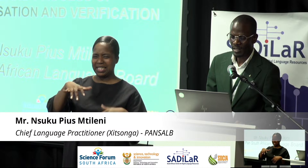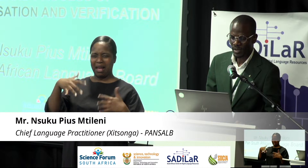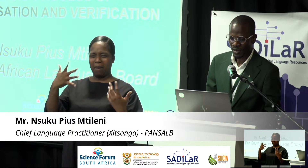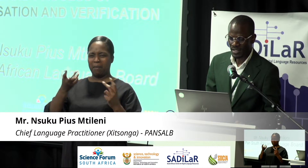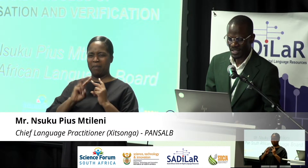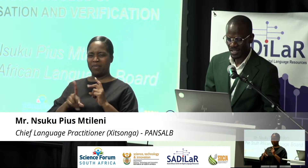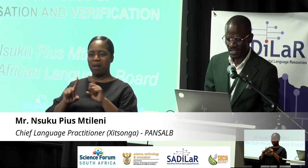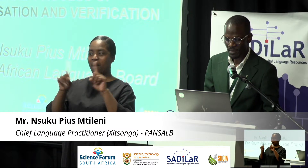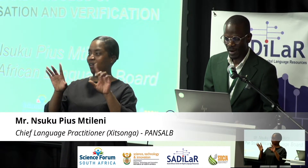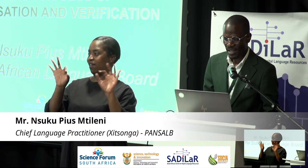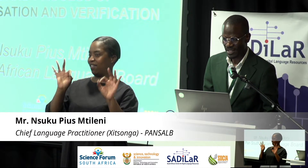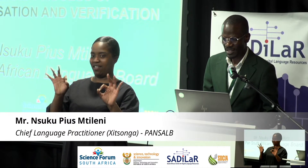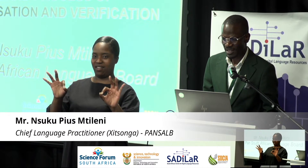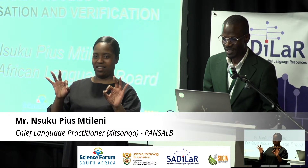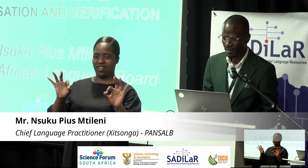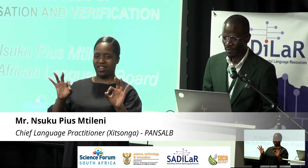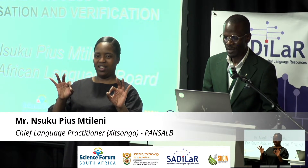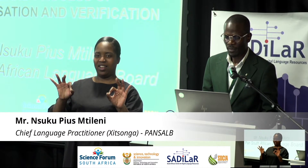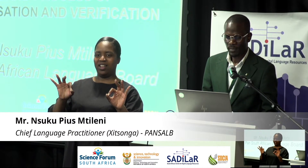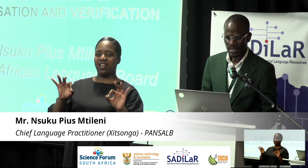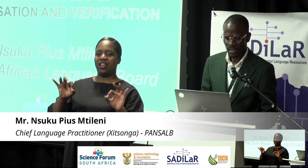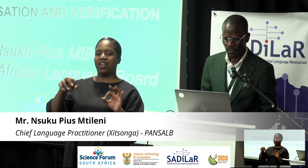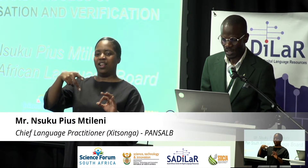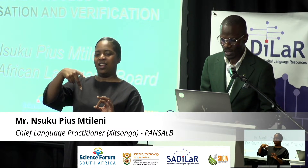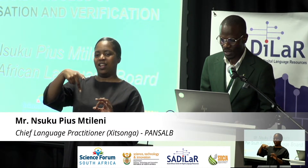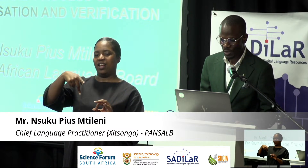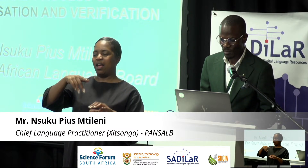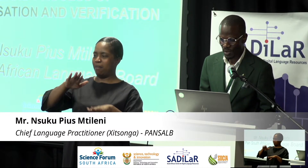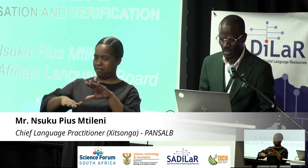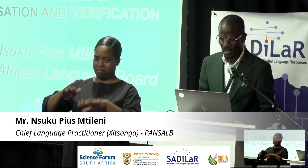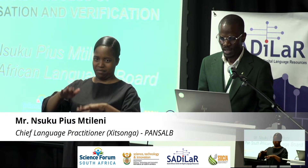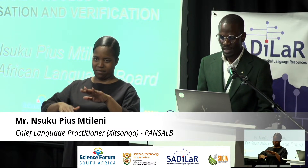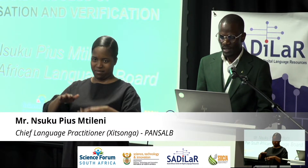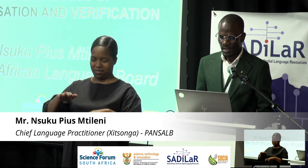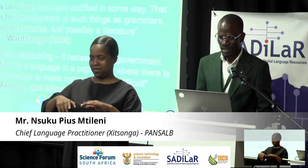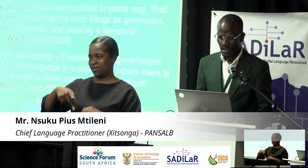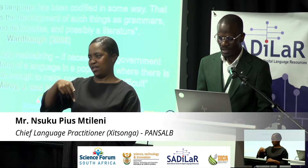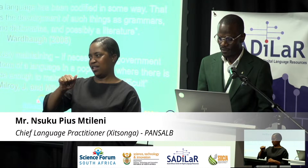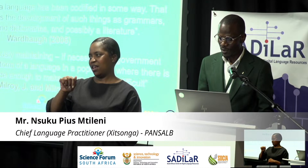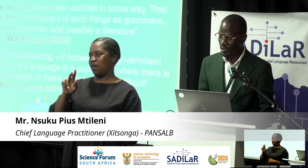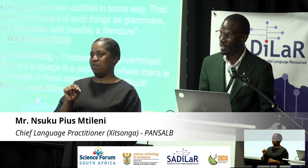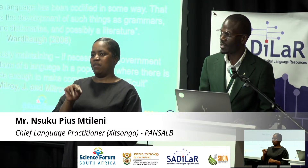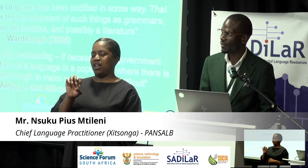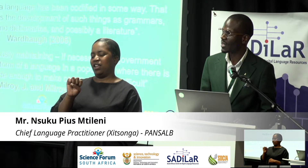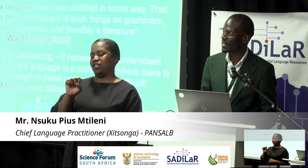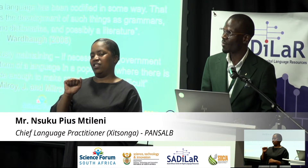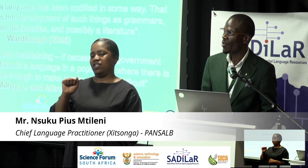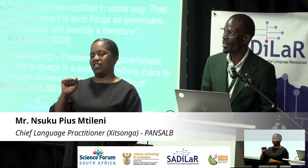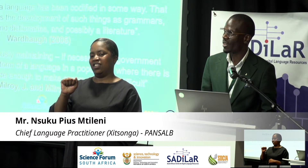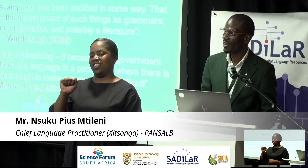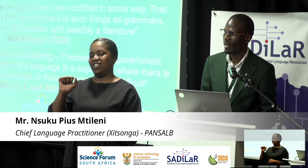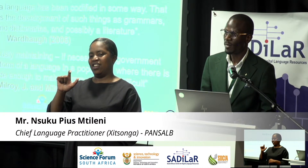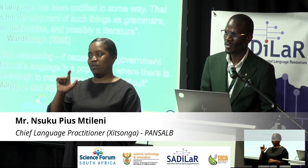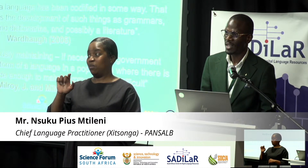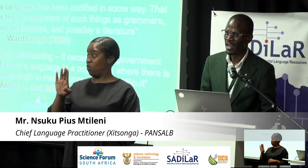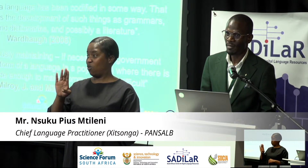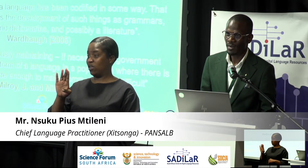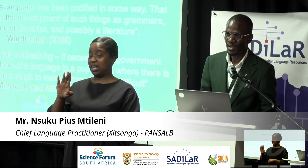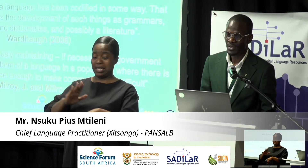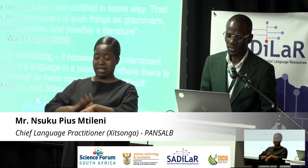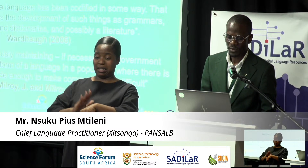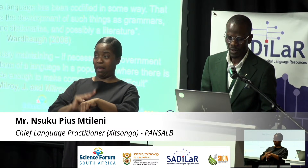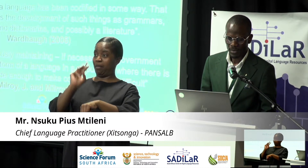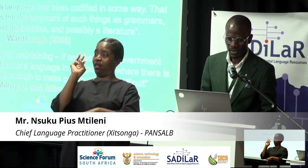the correct pronunciation is Pius. I'm from the Pan-South African Language Board. I've also received the same warning about